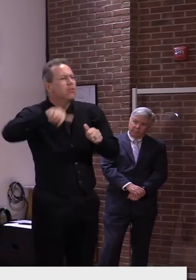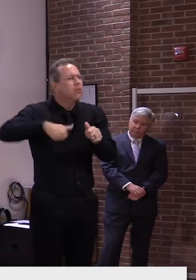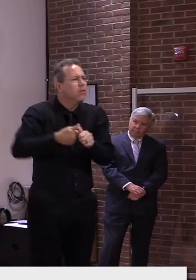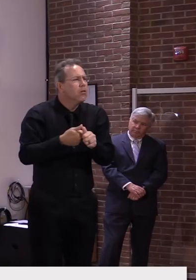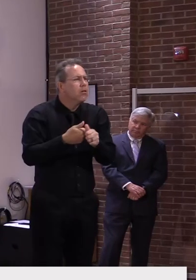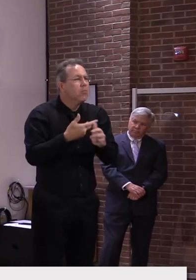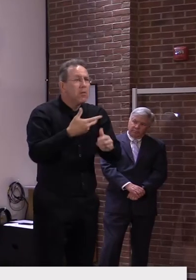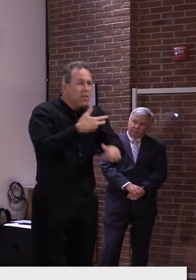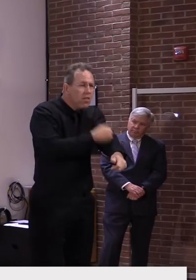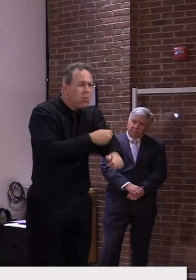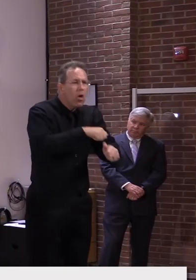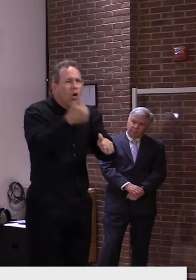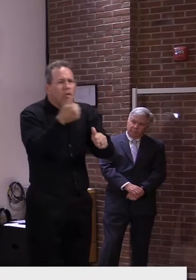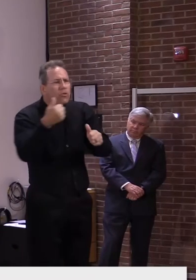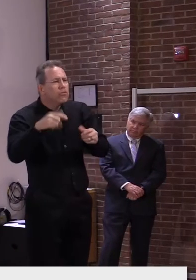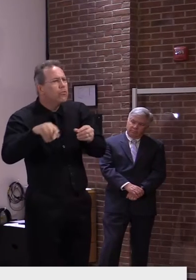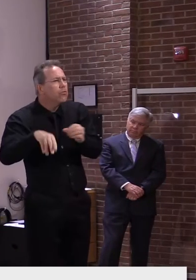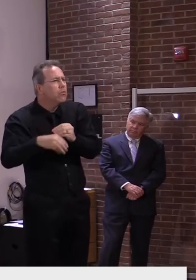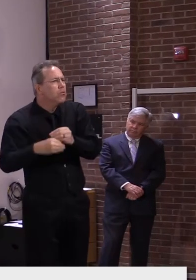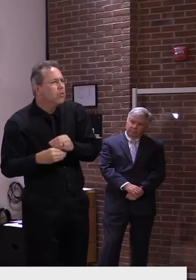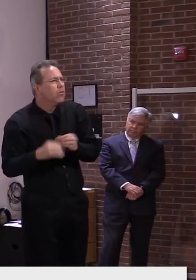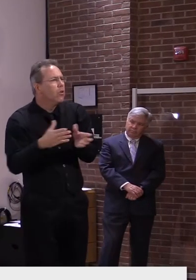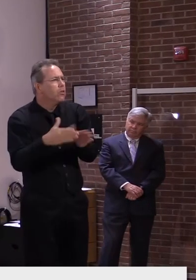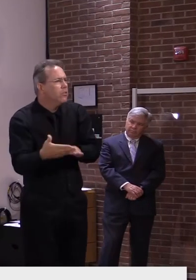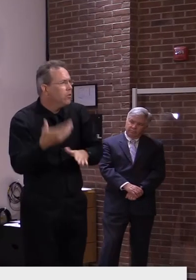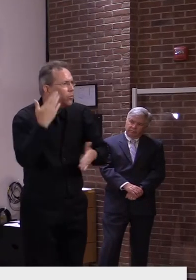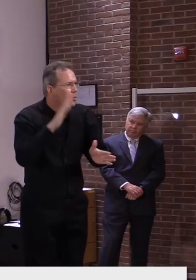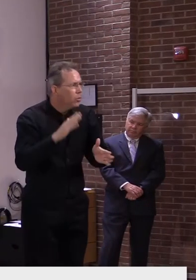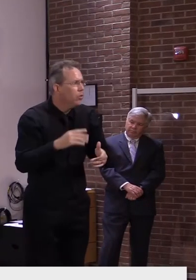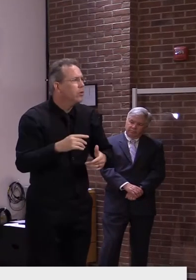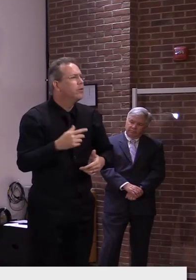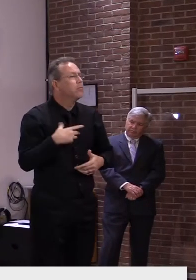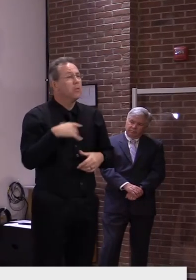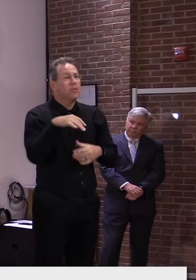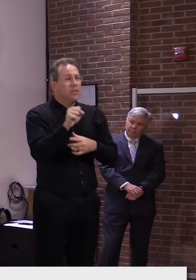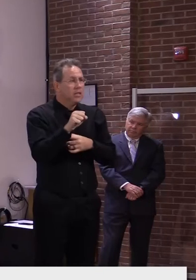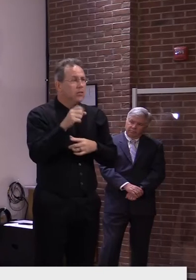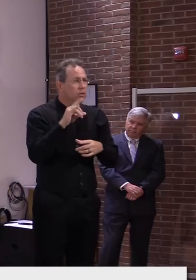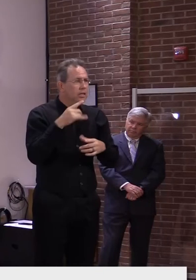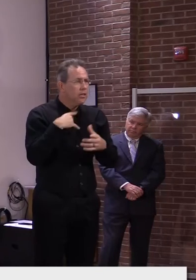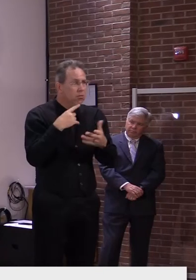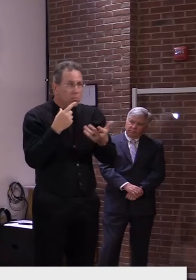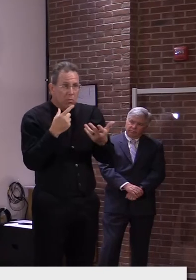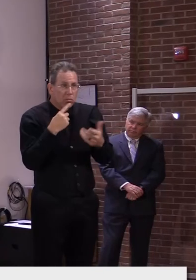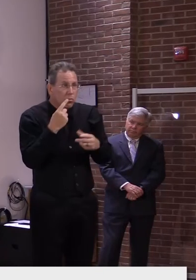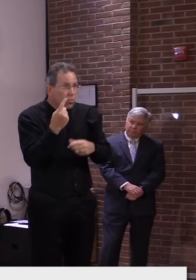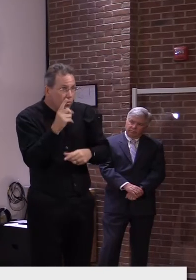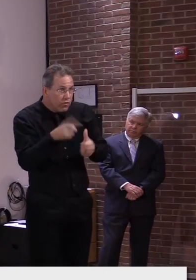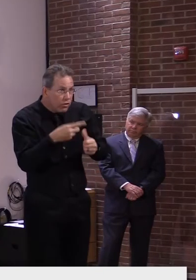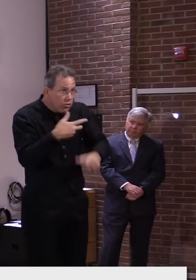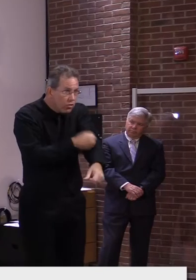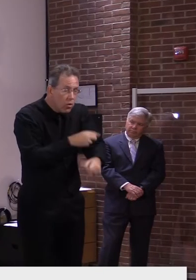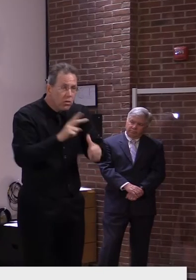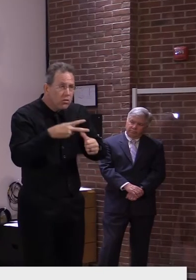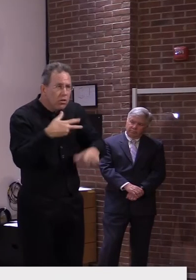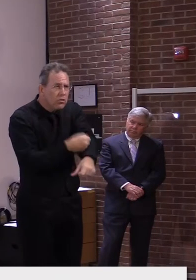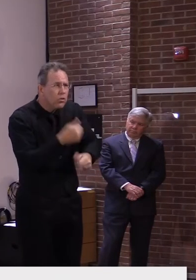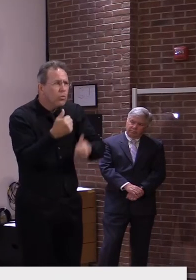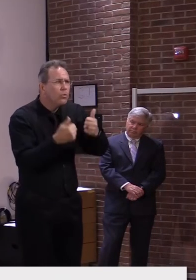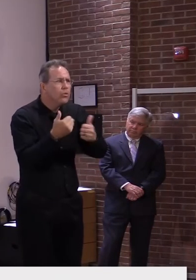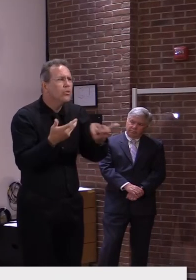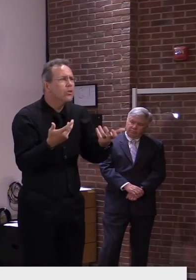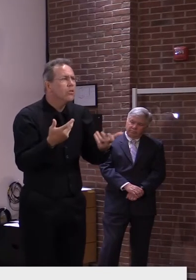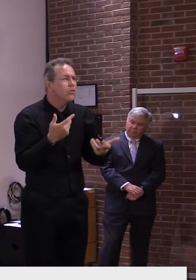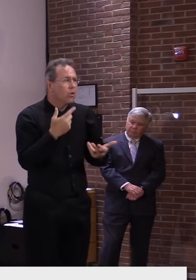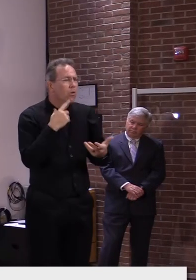in with one or two or more of these that they believe are directly linked, they will definitely go on the website stating